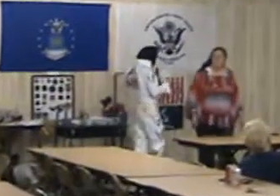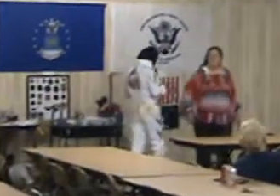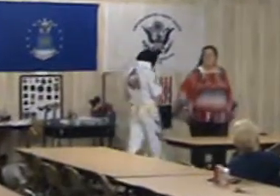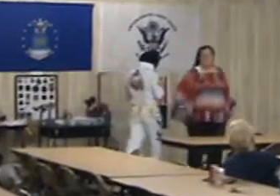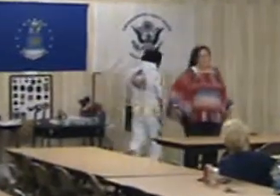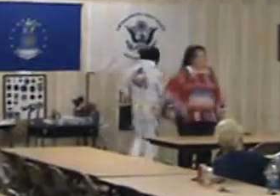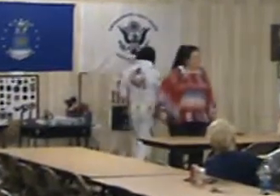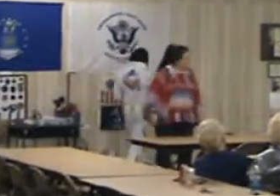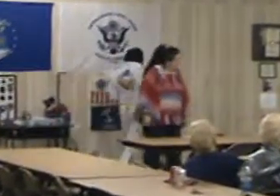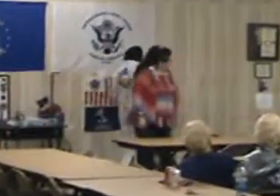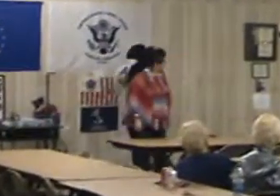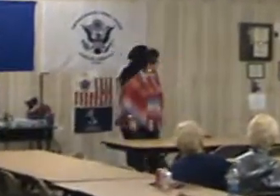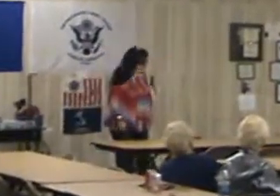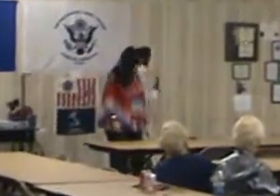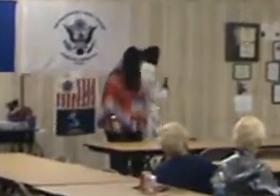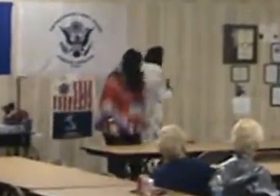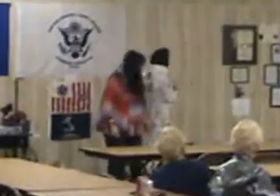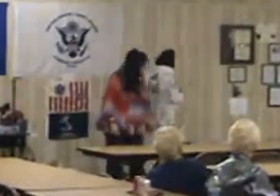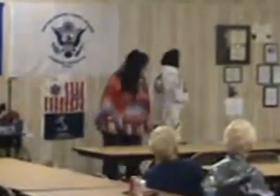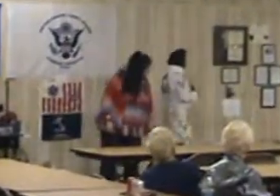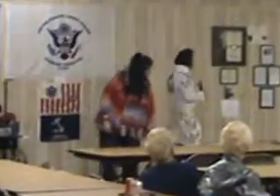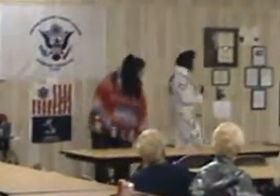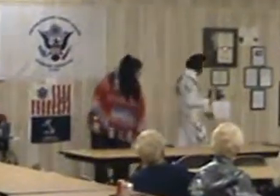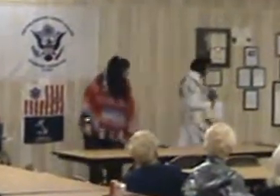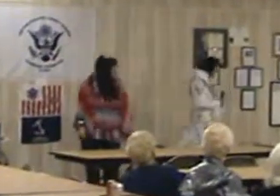Here's your mistake, Goodwin.